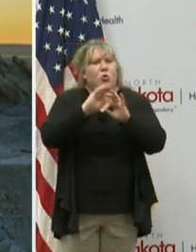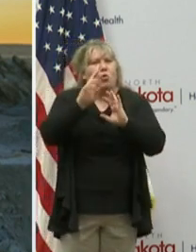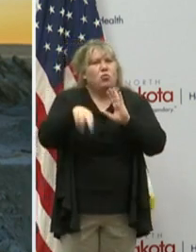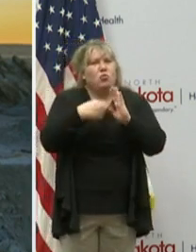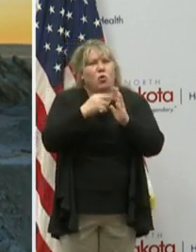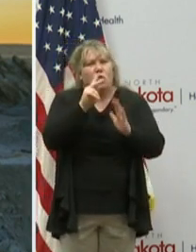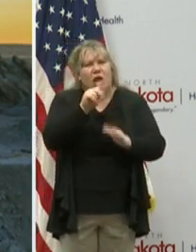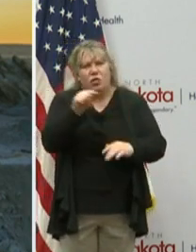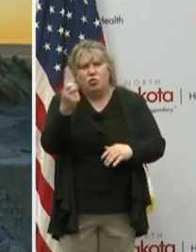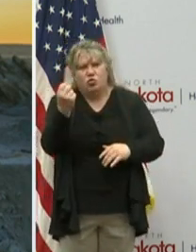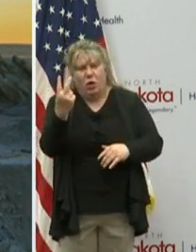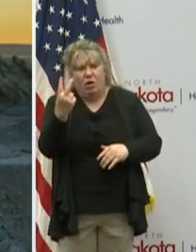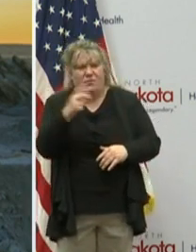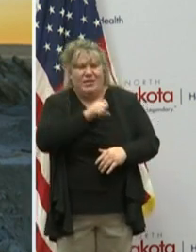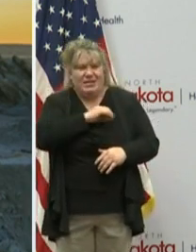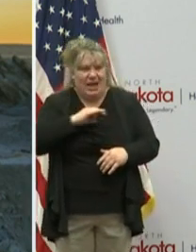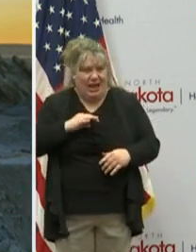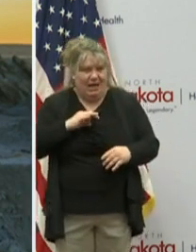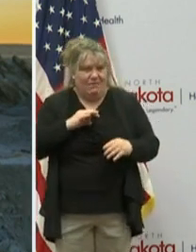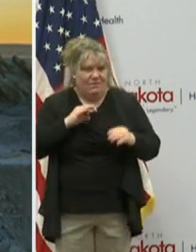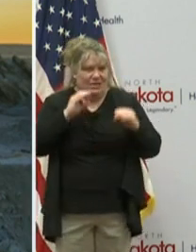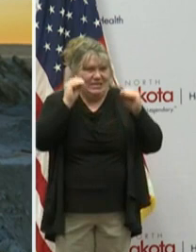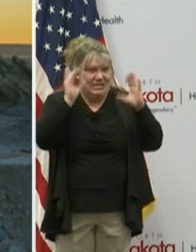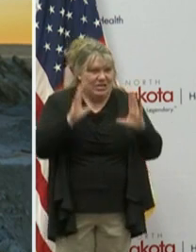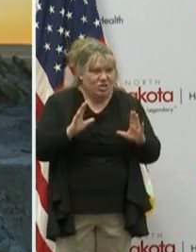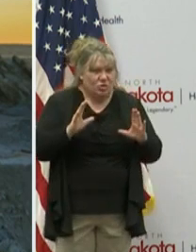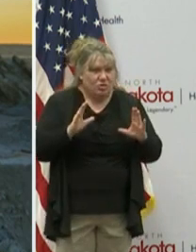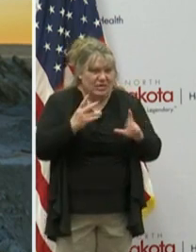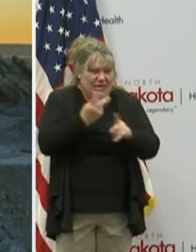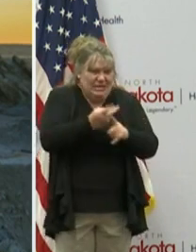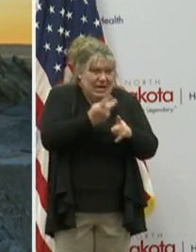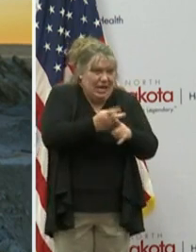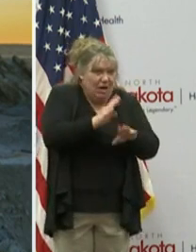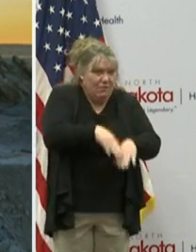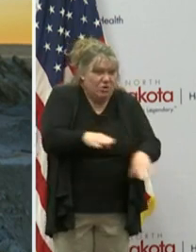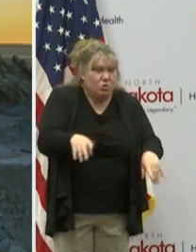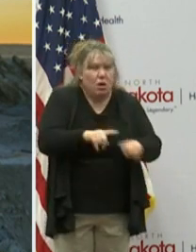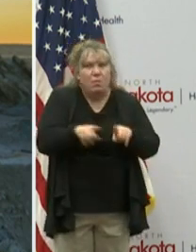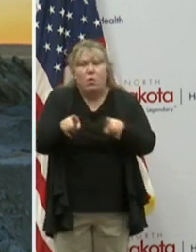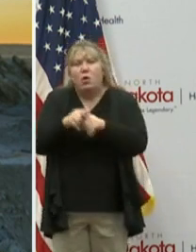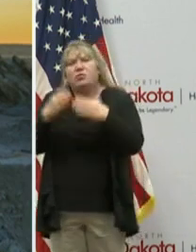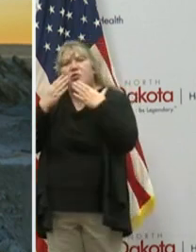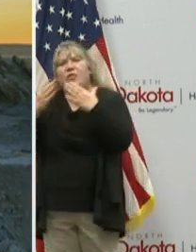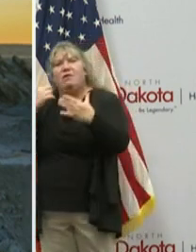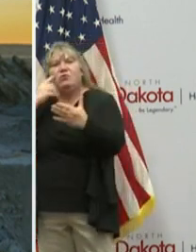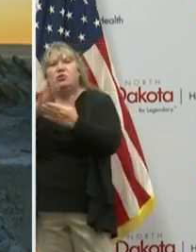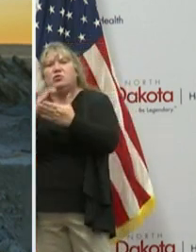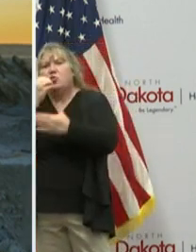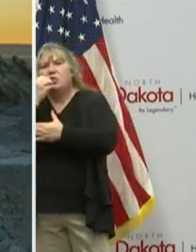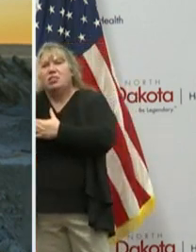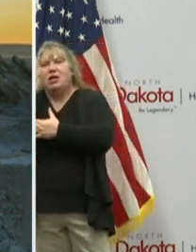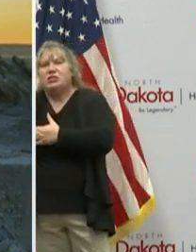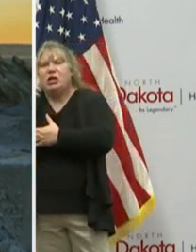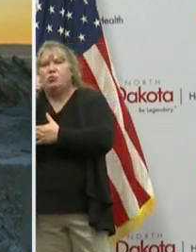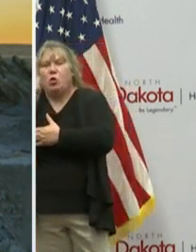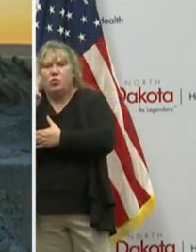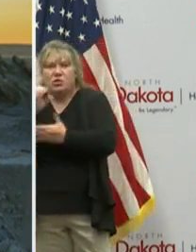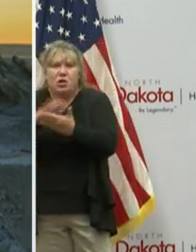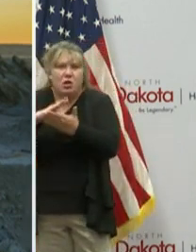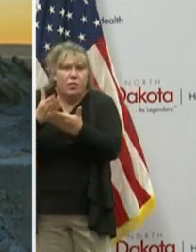that K-12 plays, their staff and the educators in caring for our children, but we're grateful also to our school lunch heroes, the